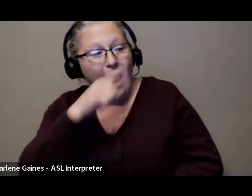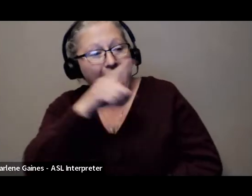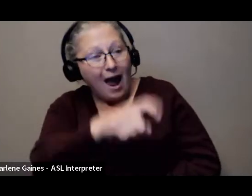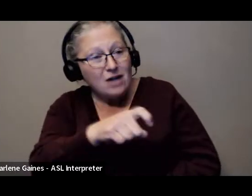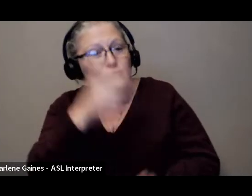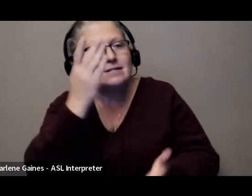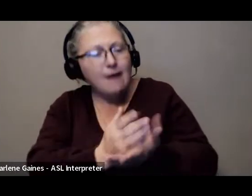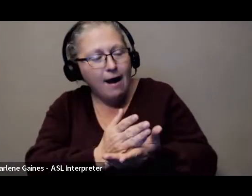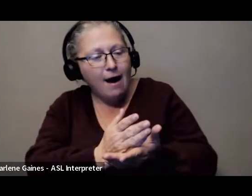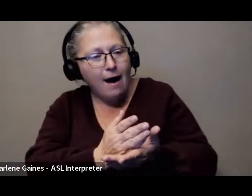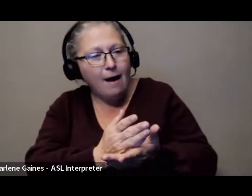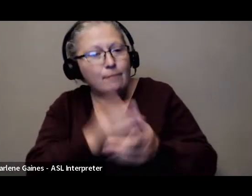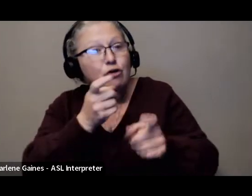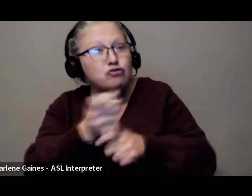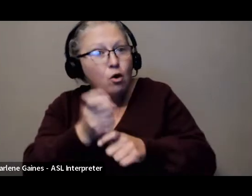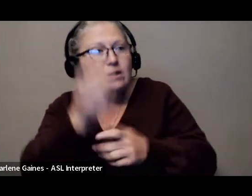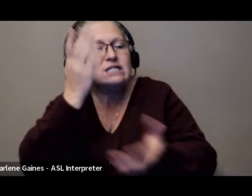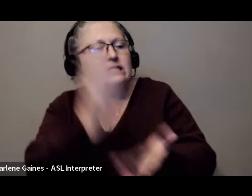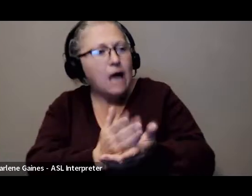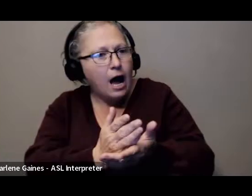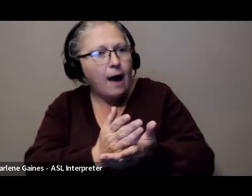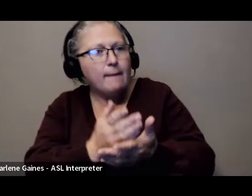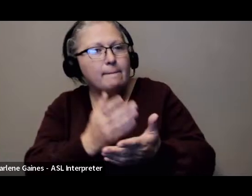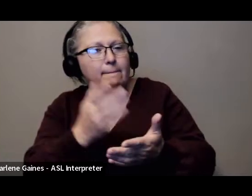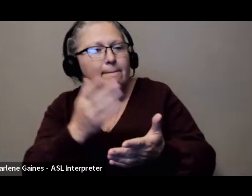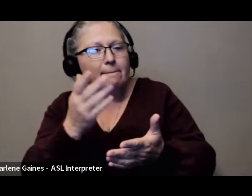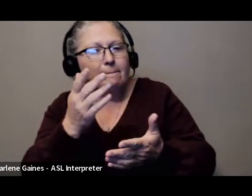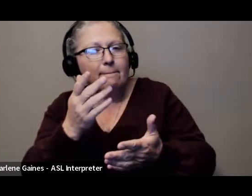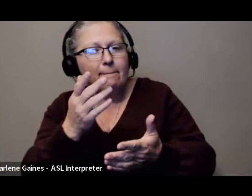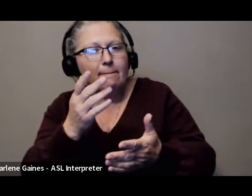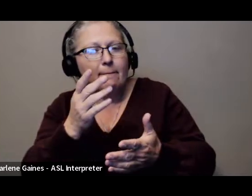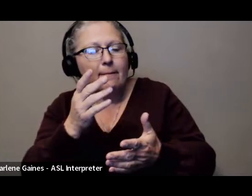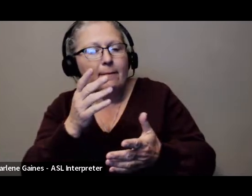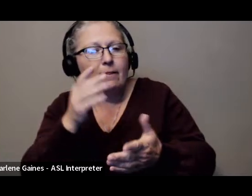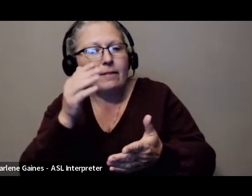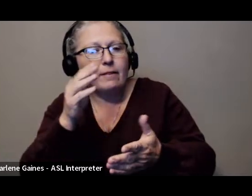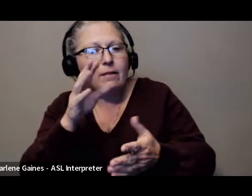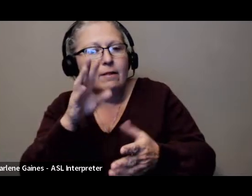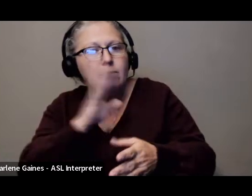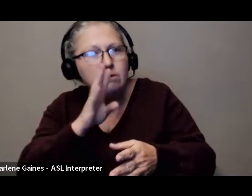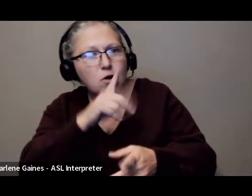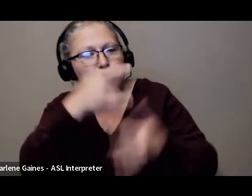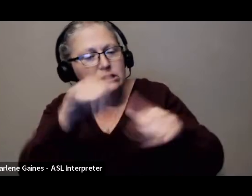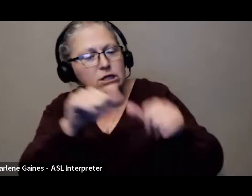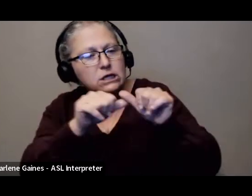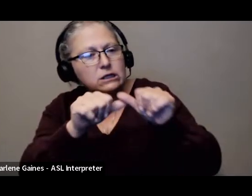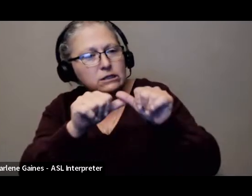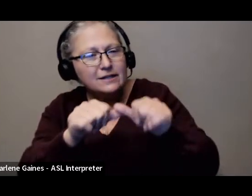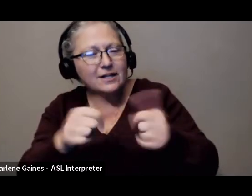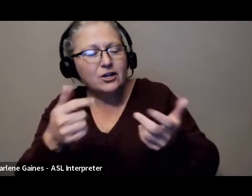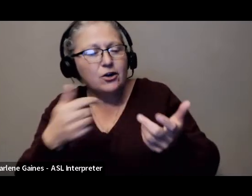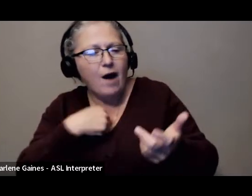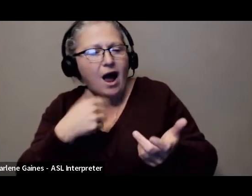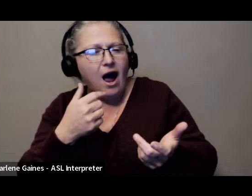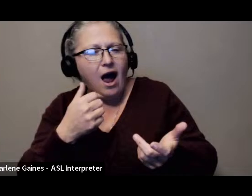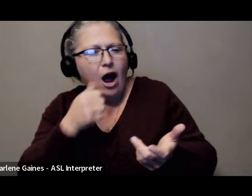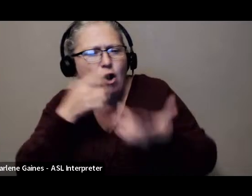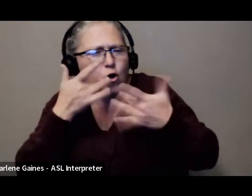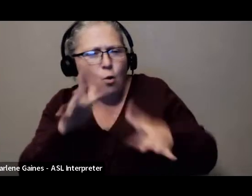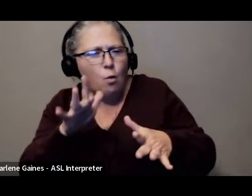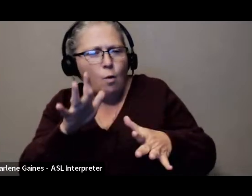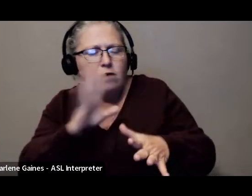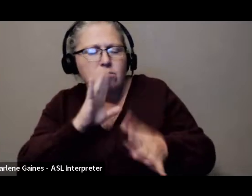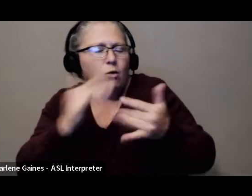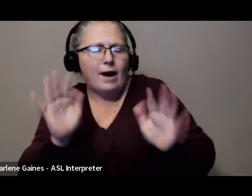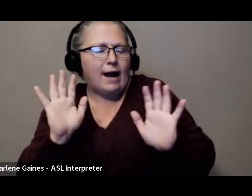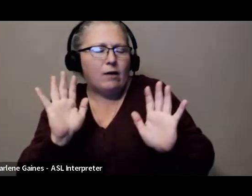to stop with the joking, stop with the bantering, and you still continue. I don't want to get into this